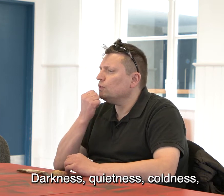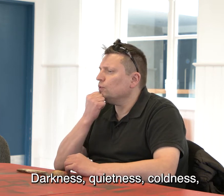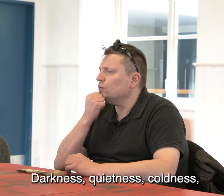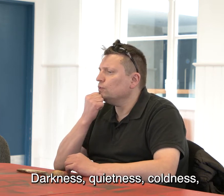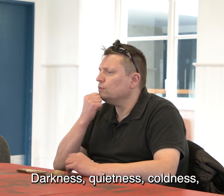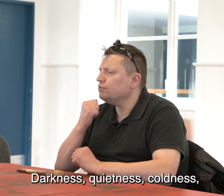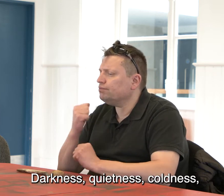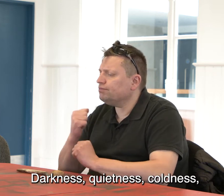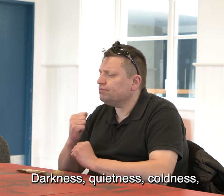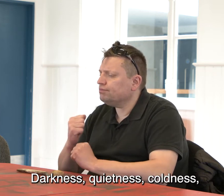coldness,